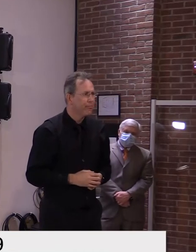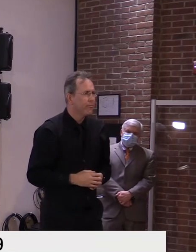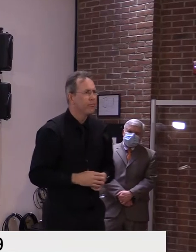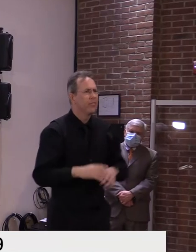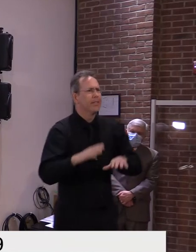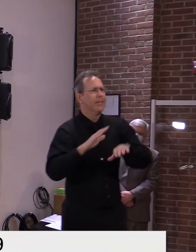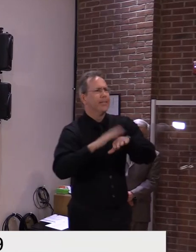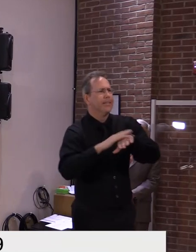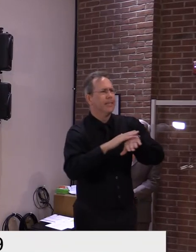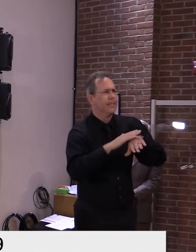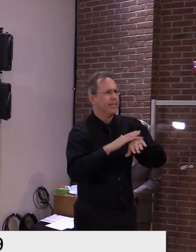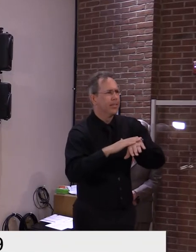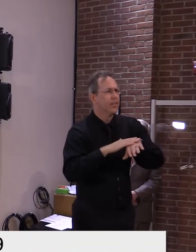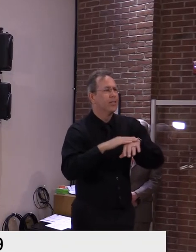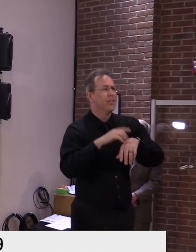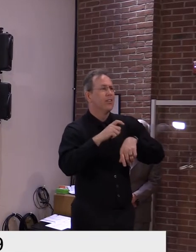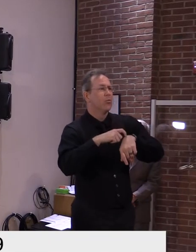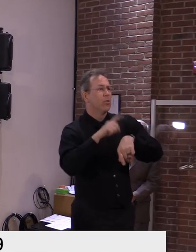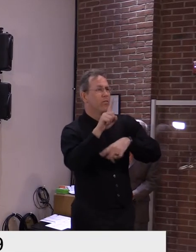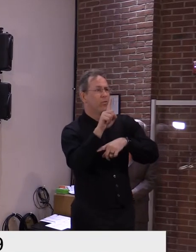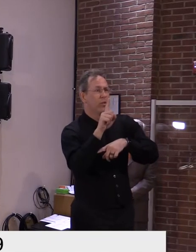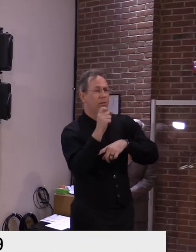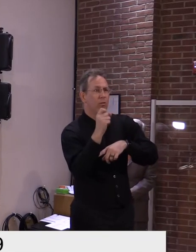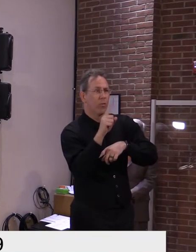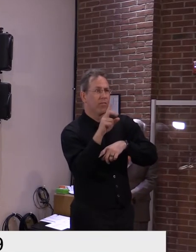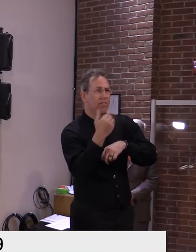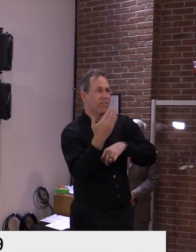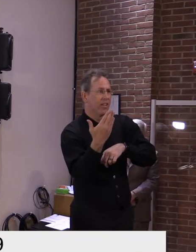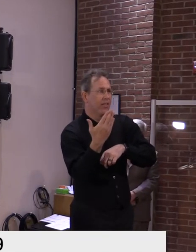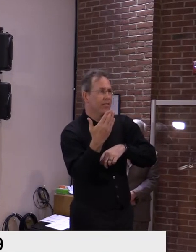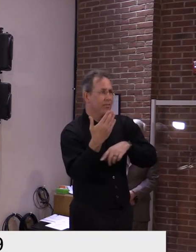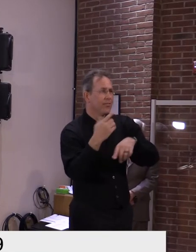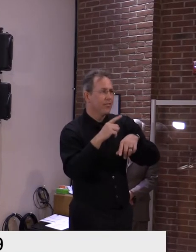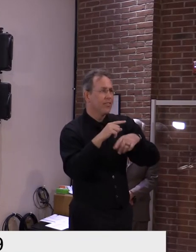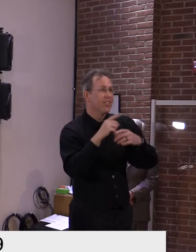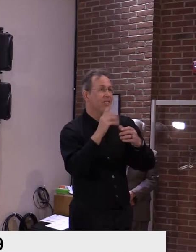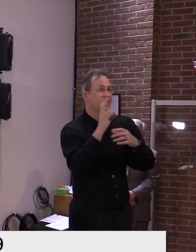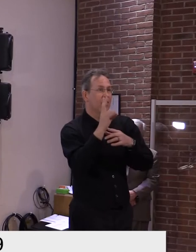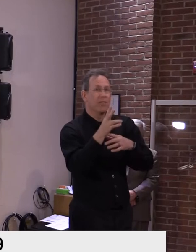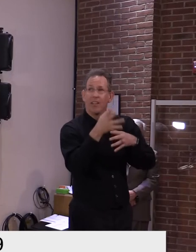one, and we still have seven folks left in the queue. Greg, the county courier.